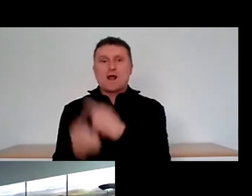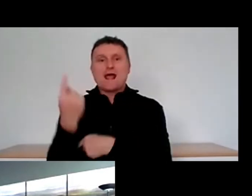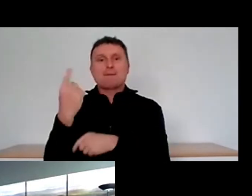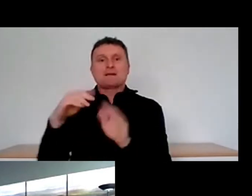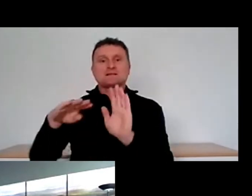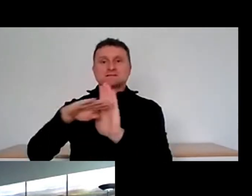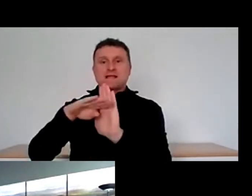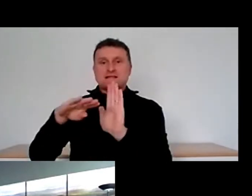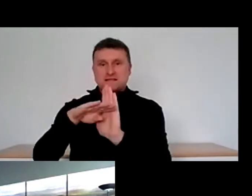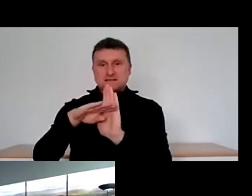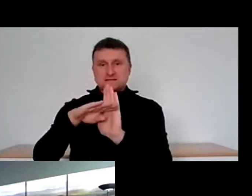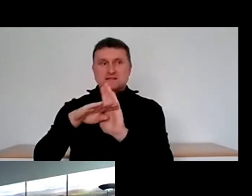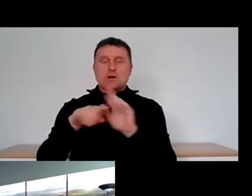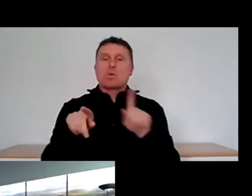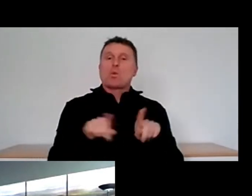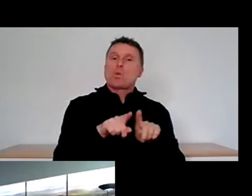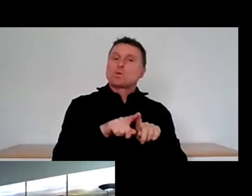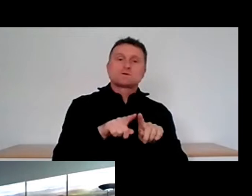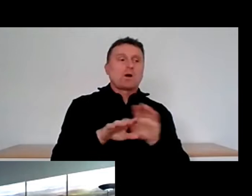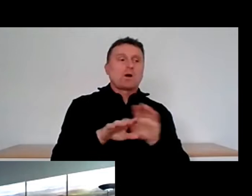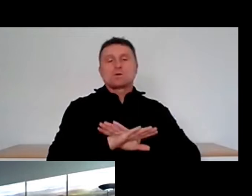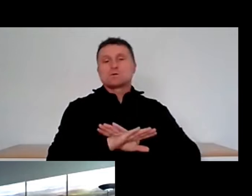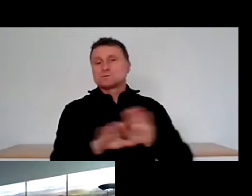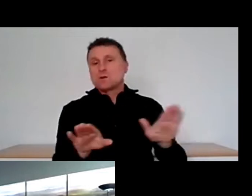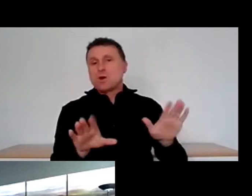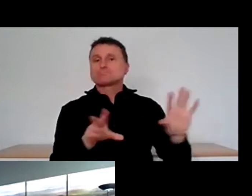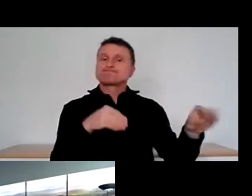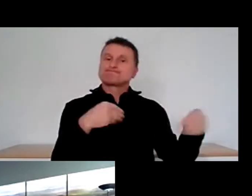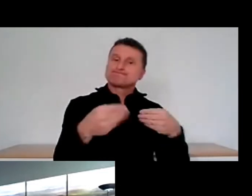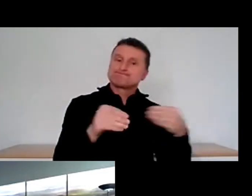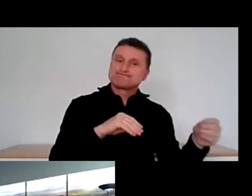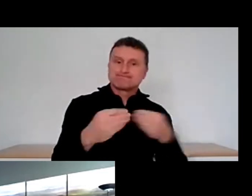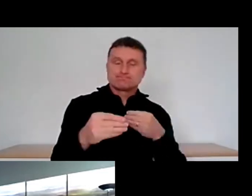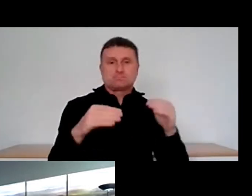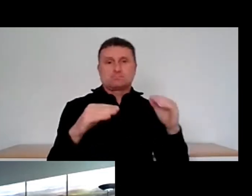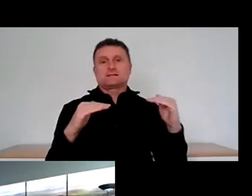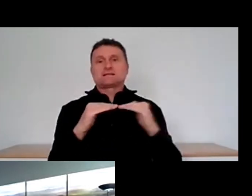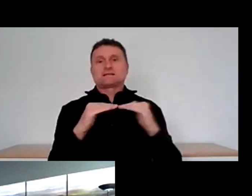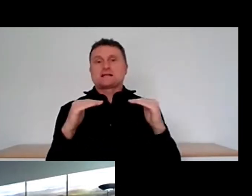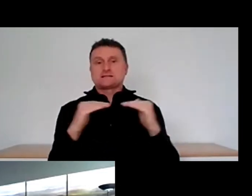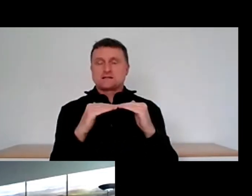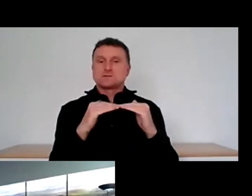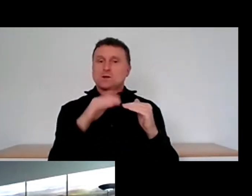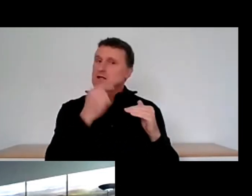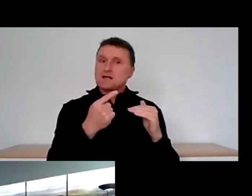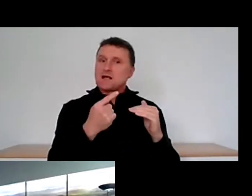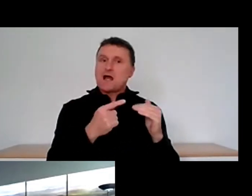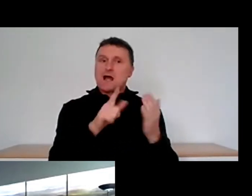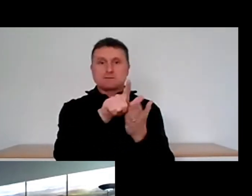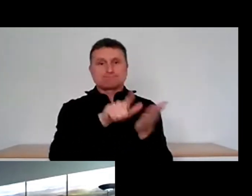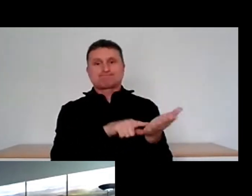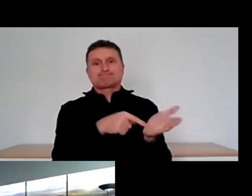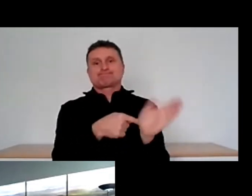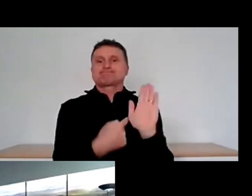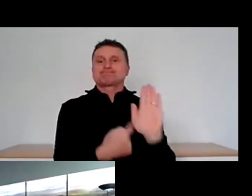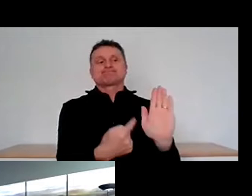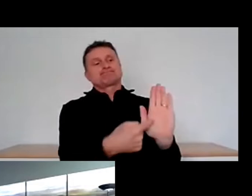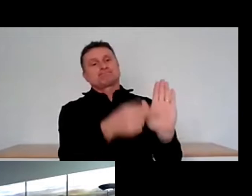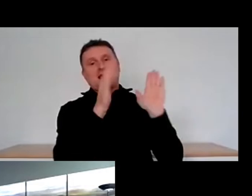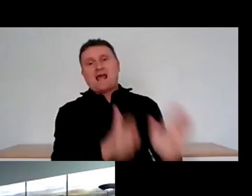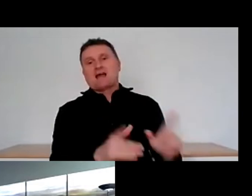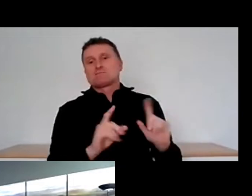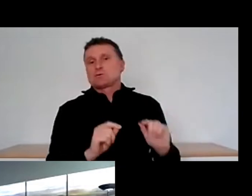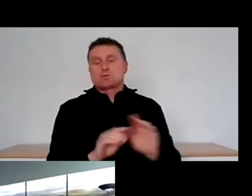the people and the organizations then need to work together. So that's both within the disability community,